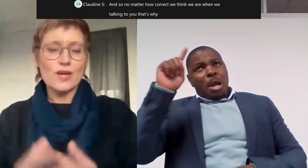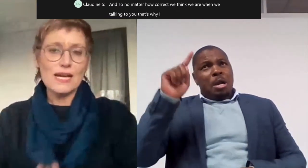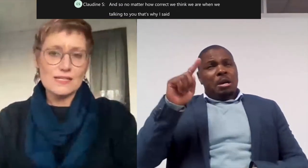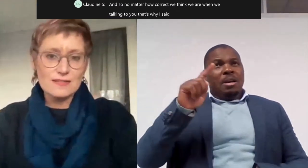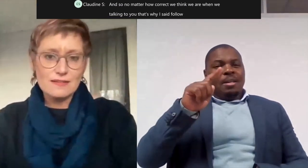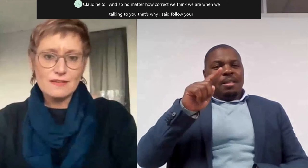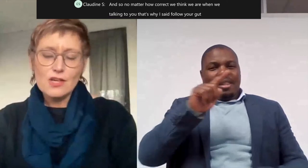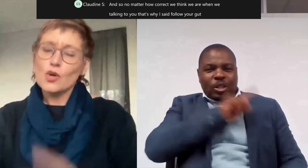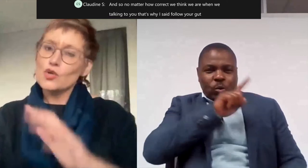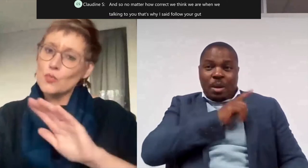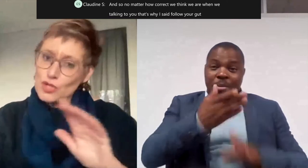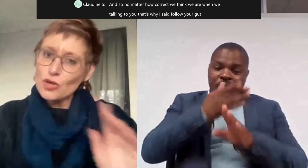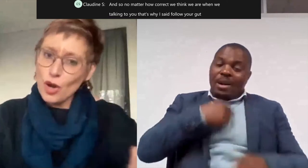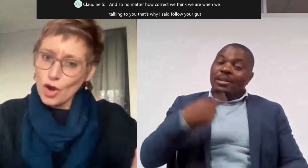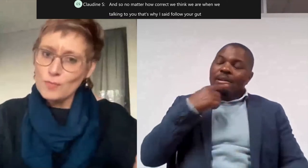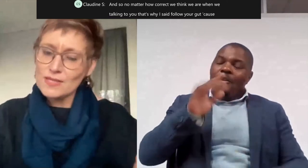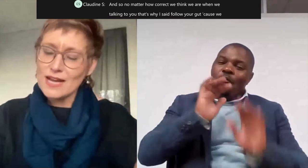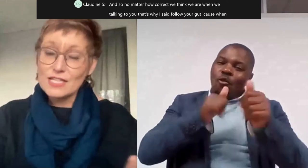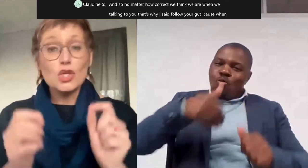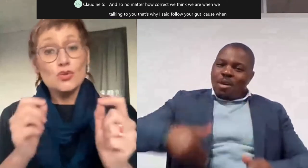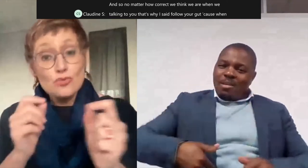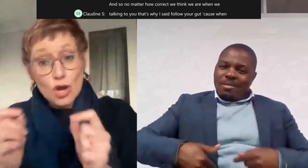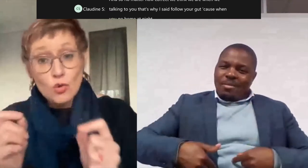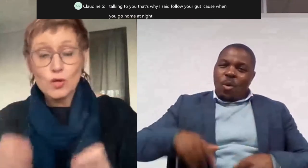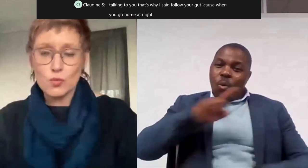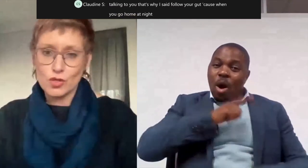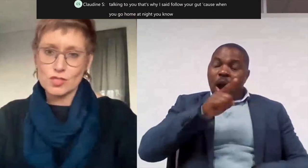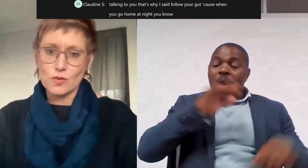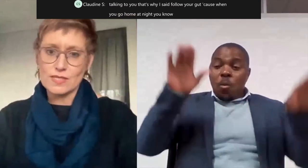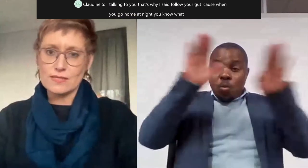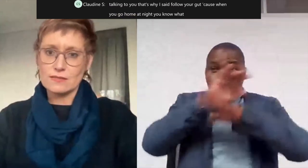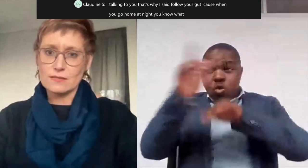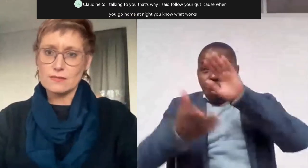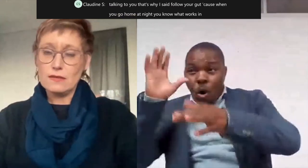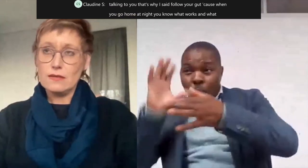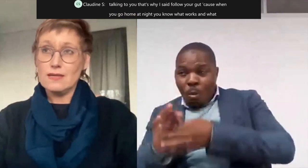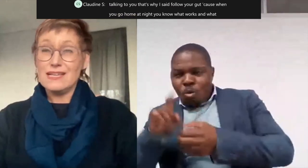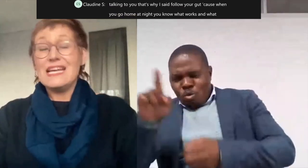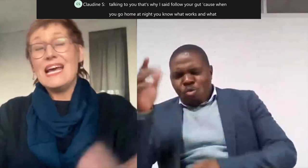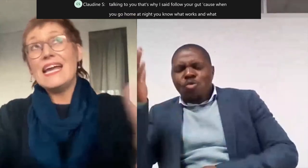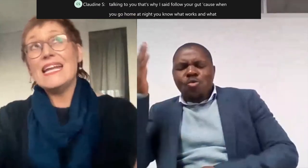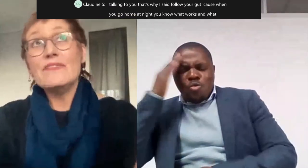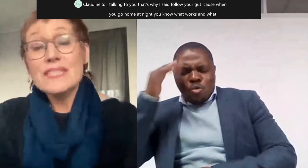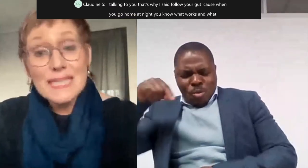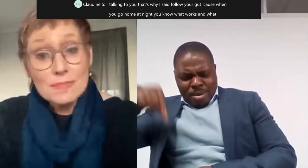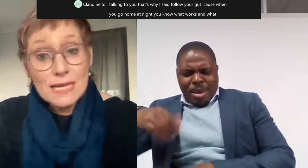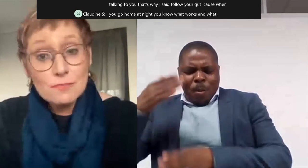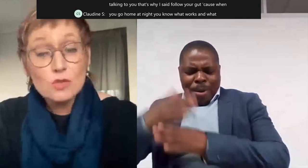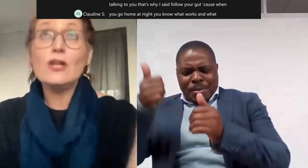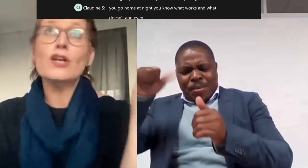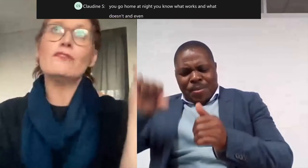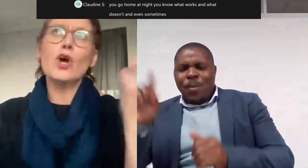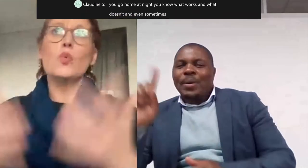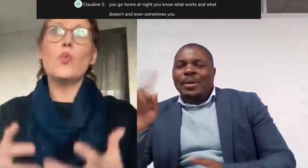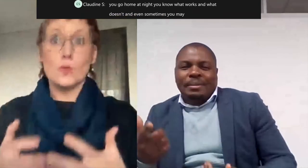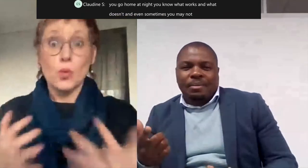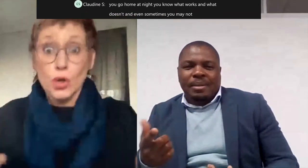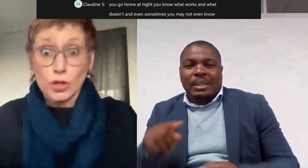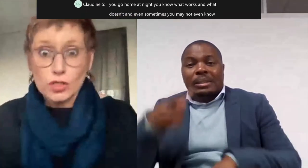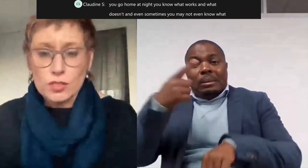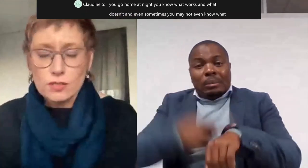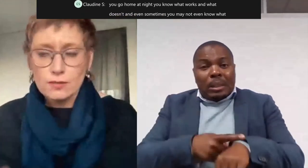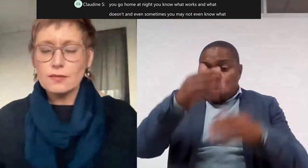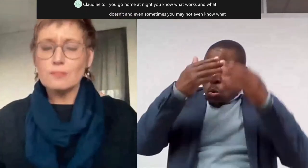said follow your gut. Because when you go home at night, you know what works and what doesn't. And even sometimes you may not even know